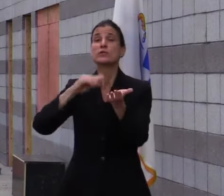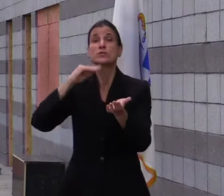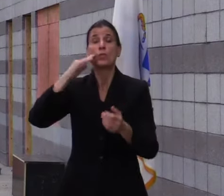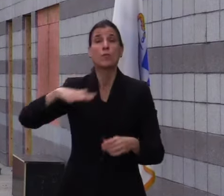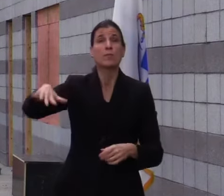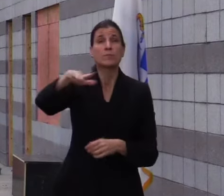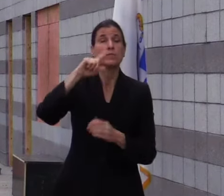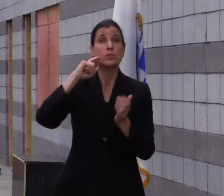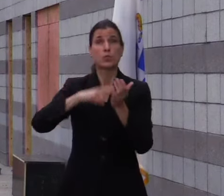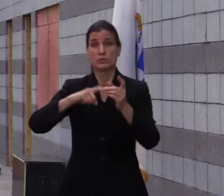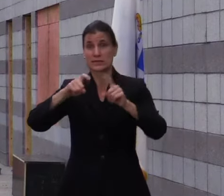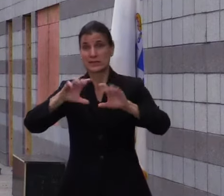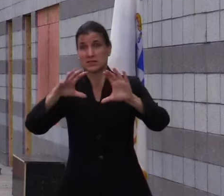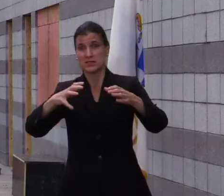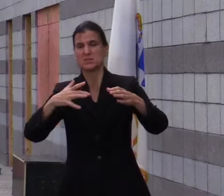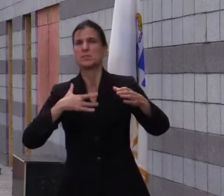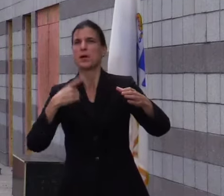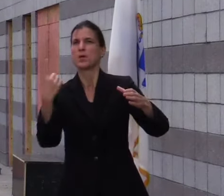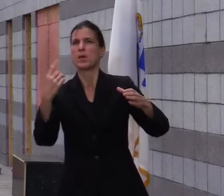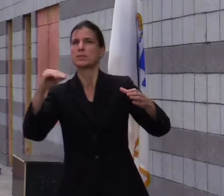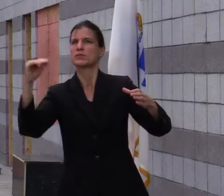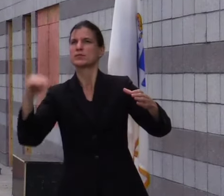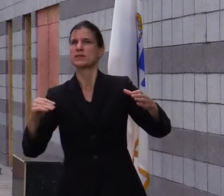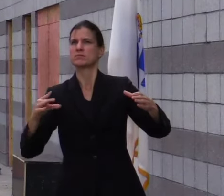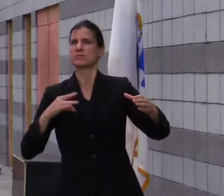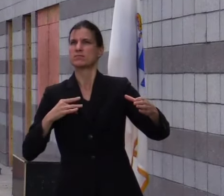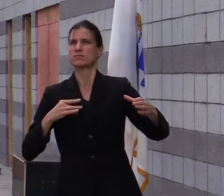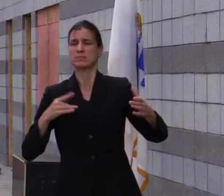very aggressive testing program, not just